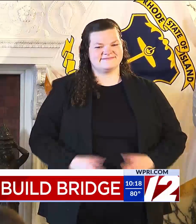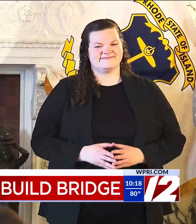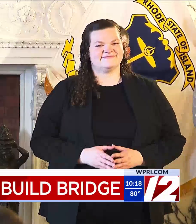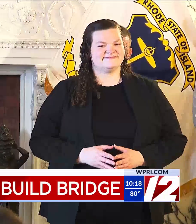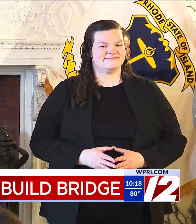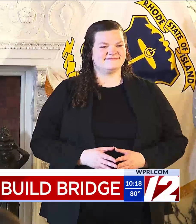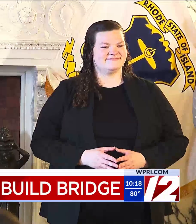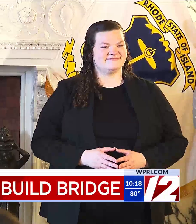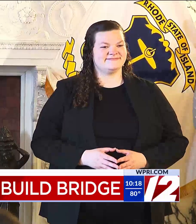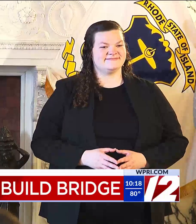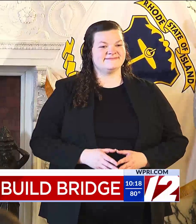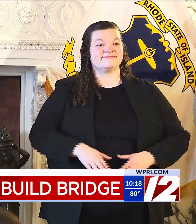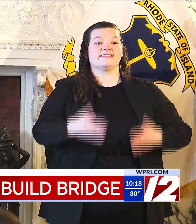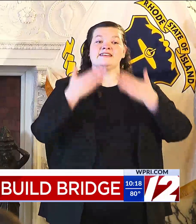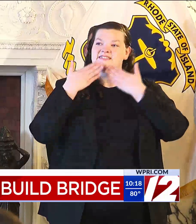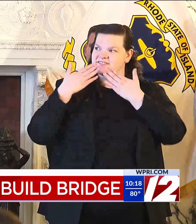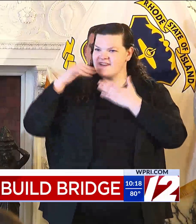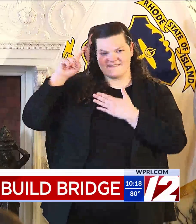Thank you, Governor.